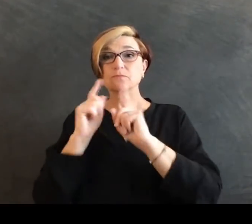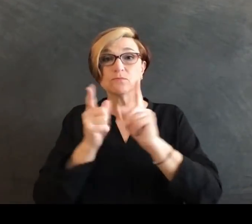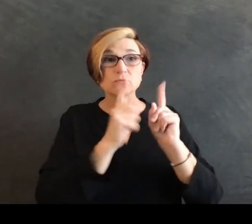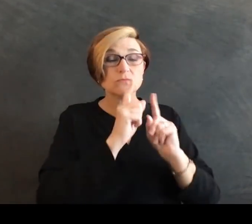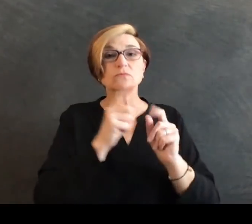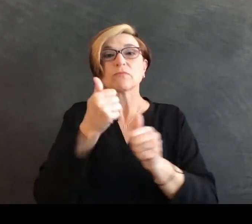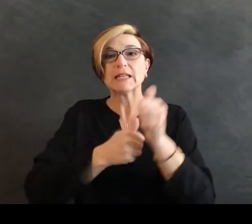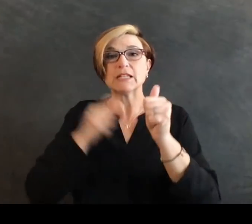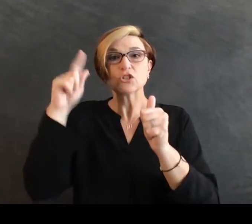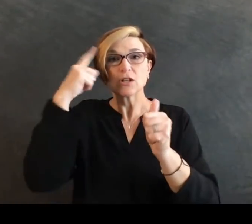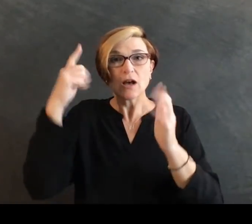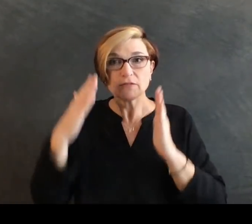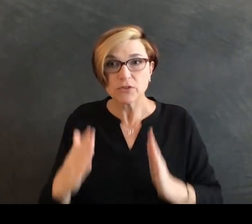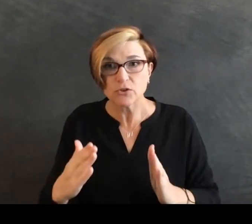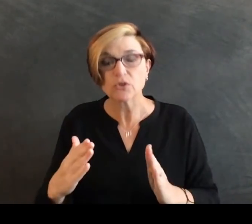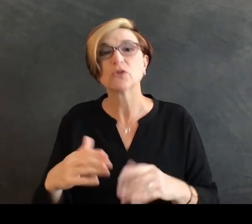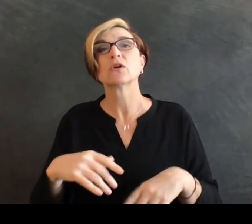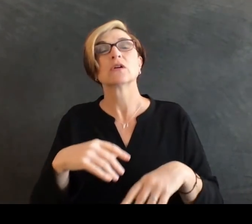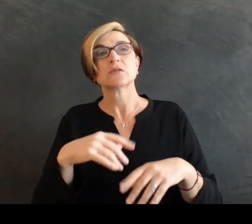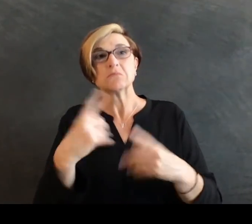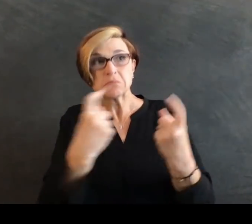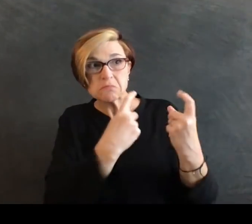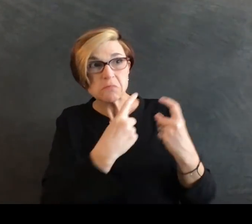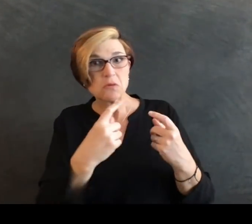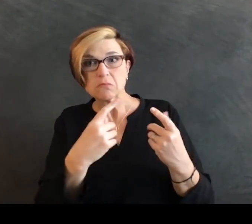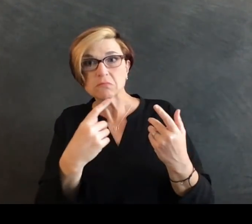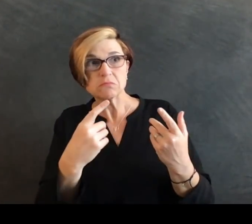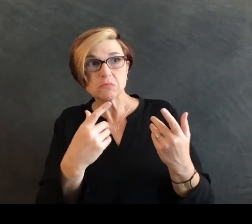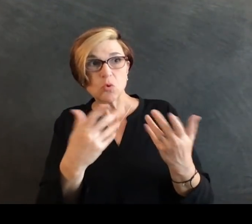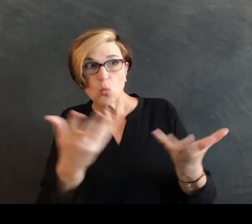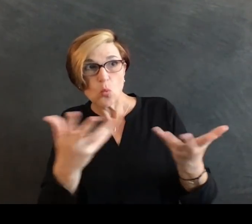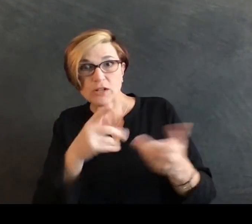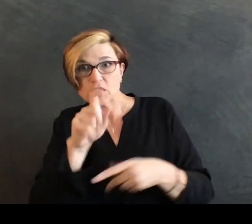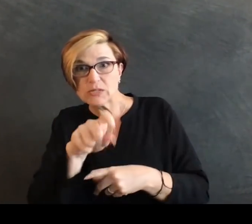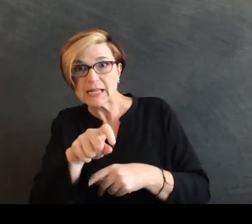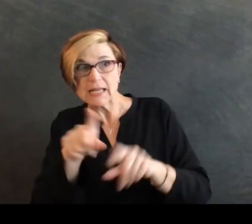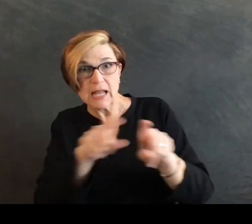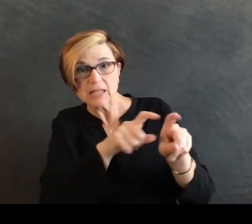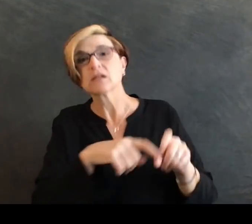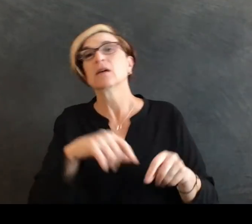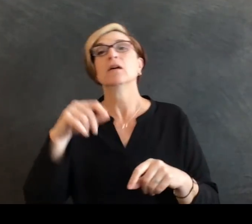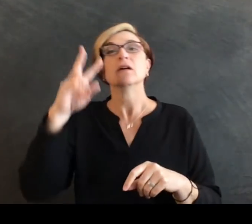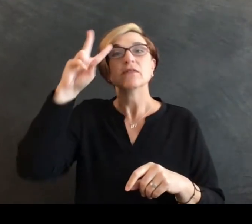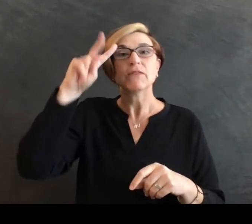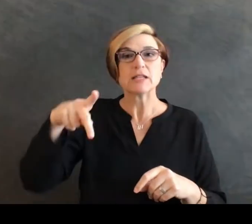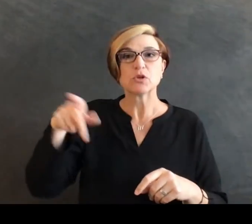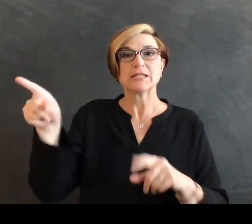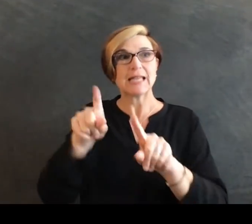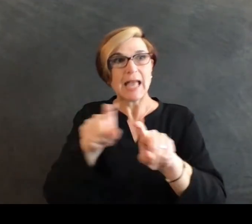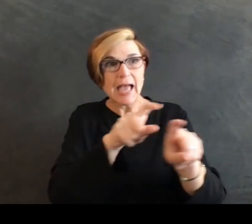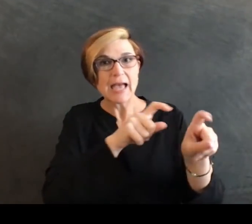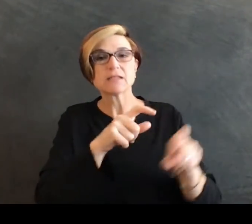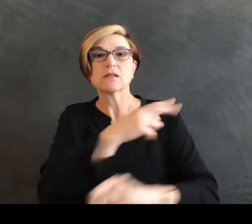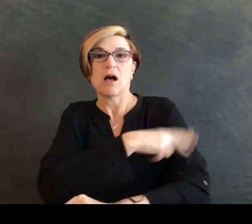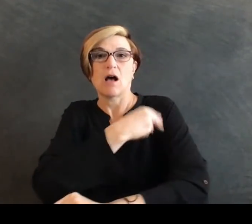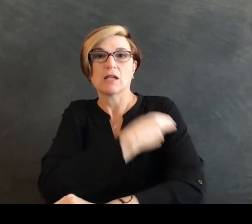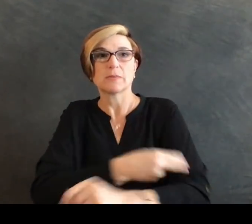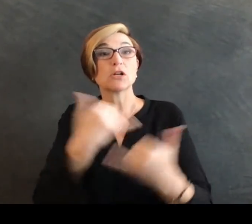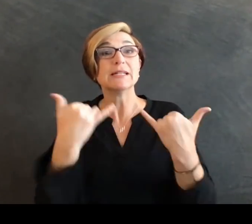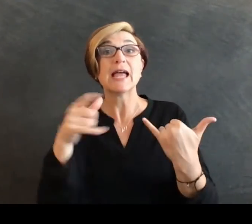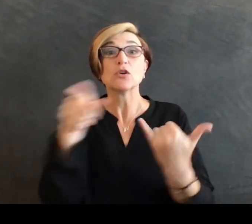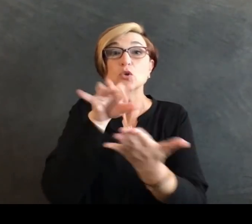And yesterday, Vice President Mike Pence asked our nation's hospitals to begin reporting total bed